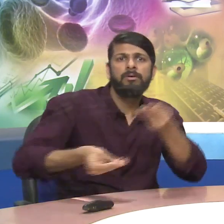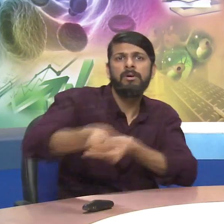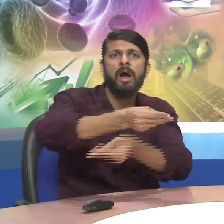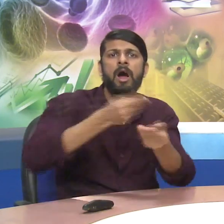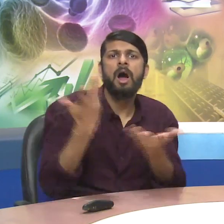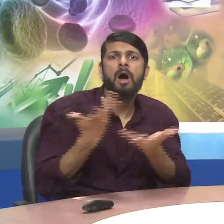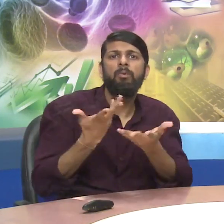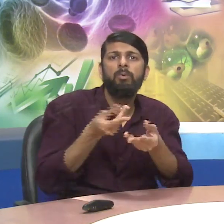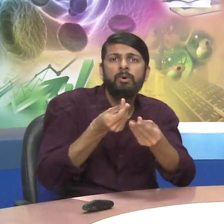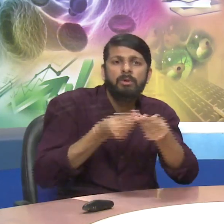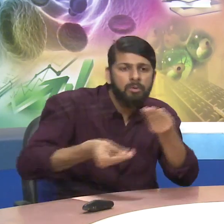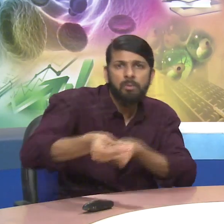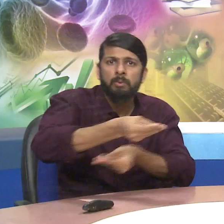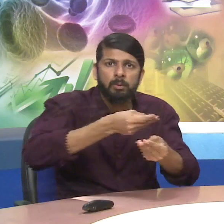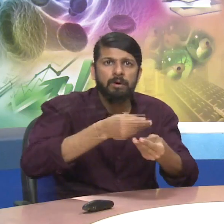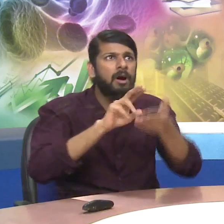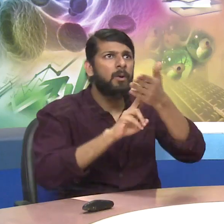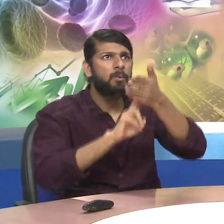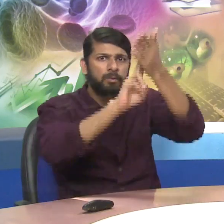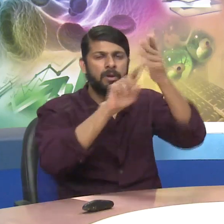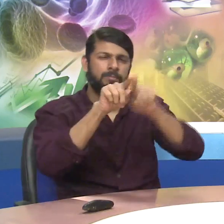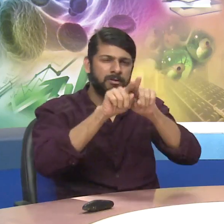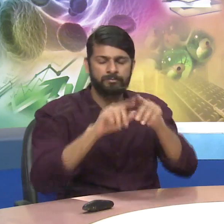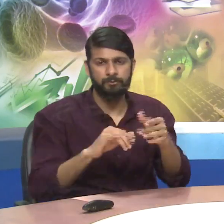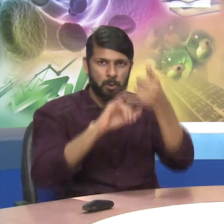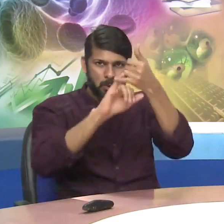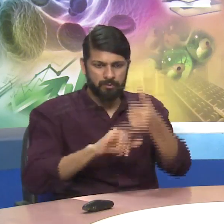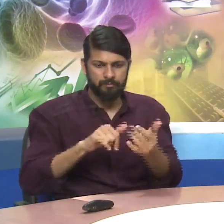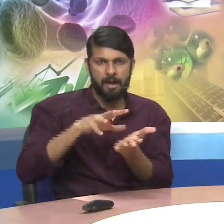socialist and secular.